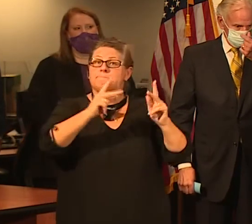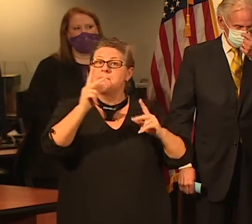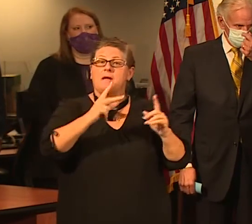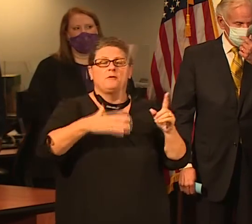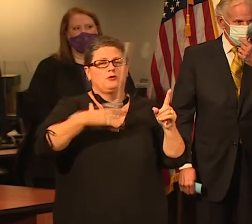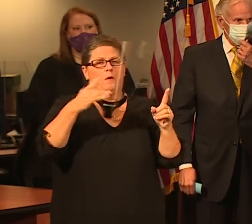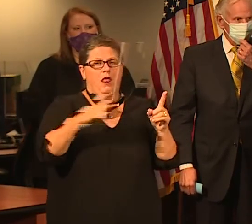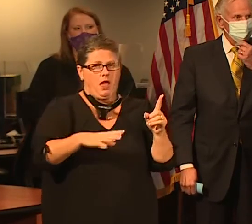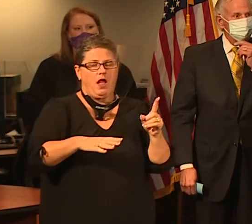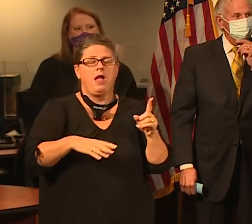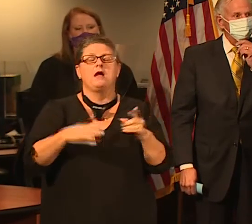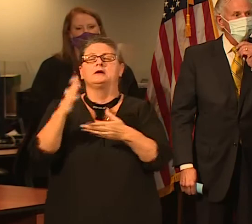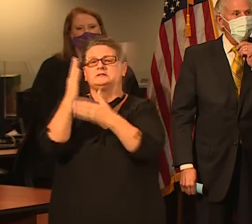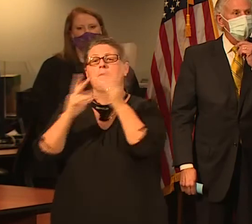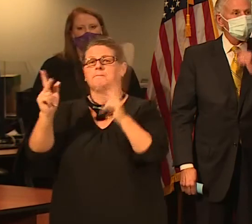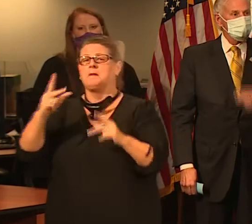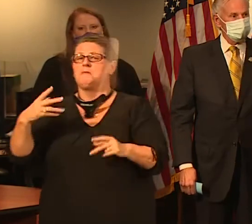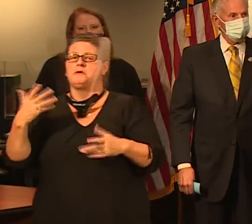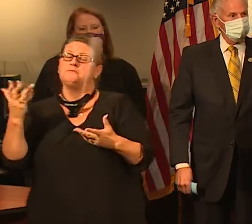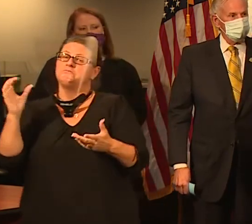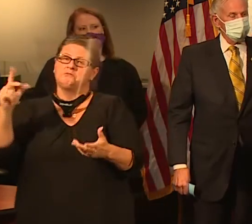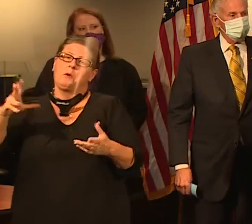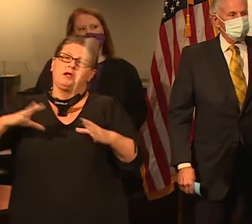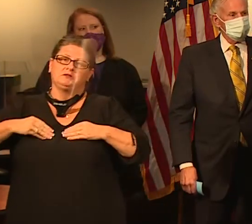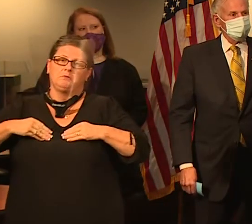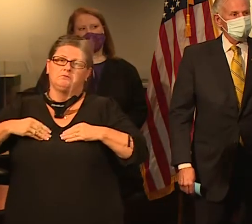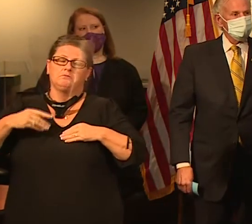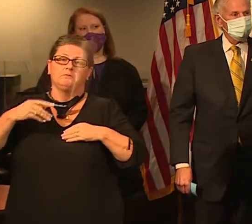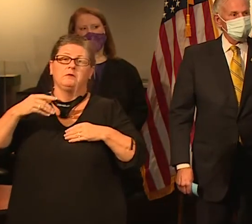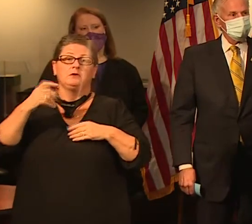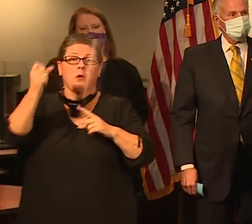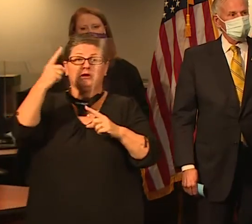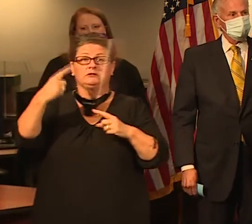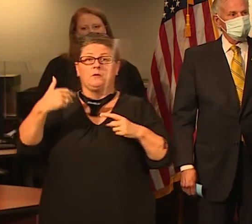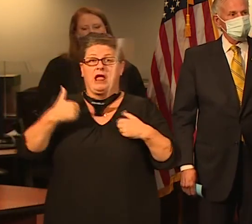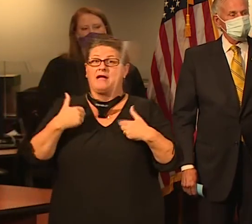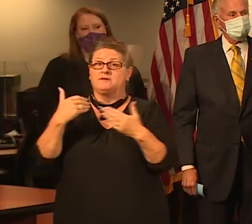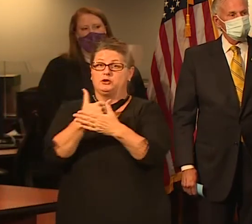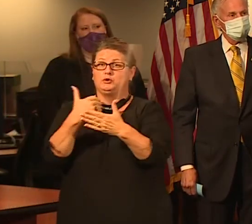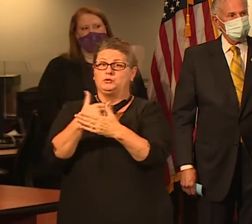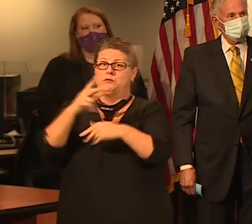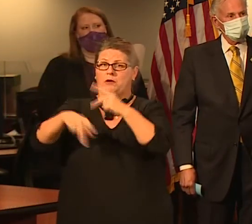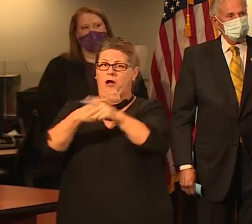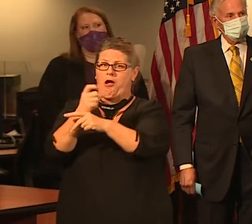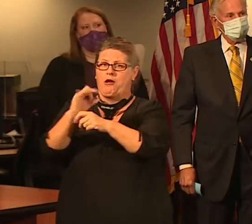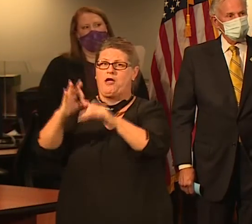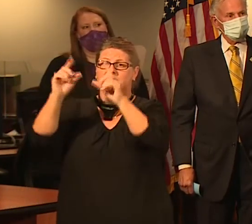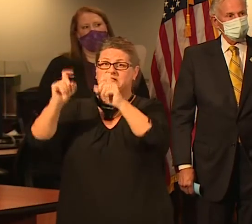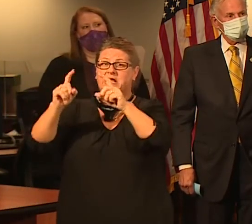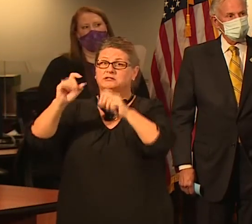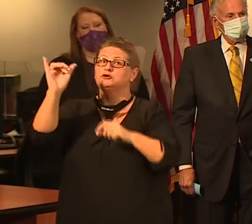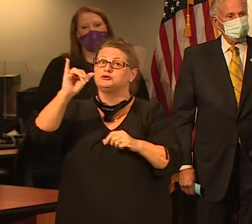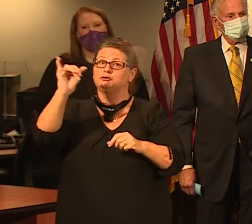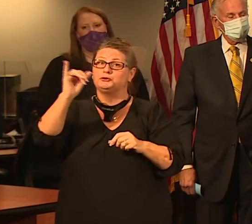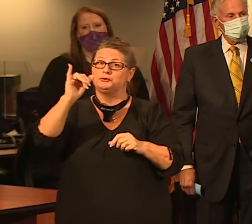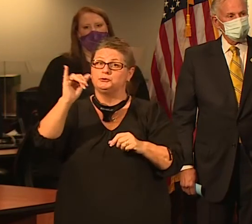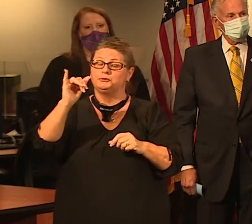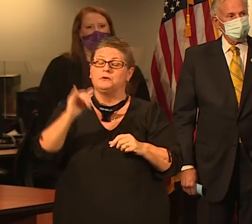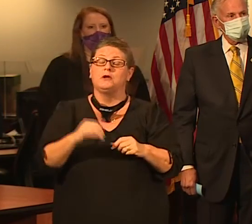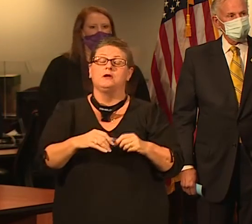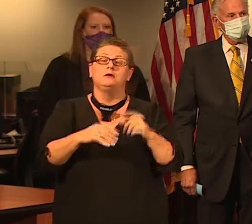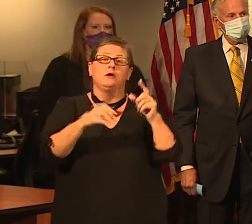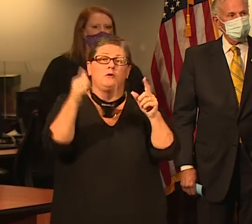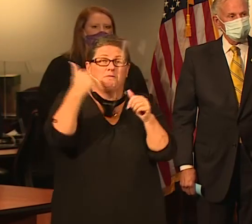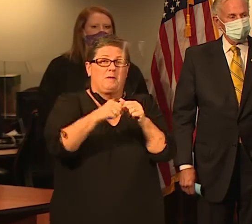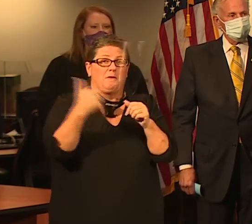that is actually getting better because there are new types of testing, saliva testing, also testing where you don't go all the way up in the nasal